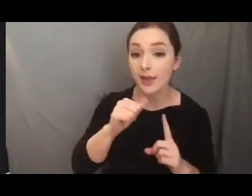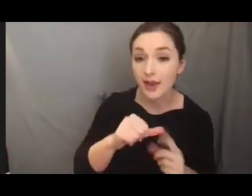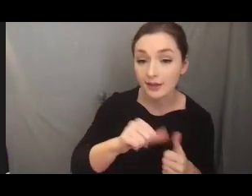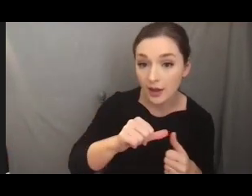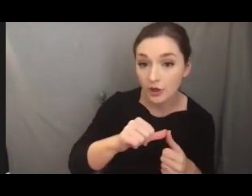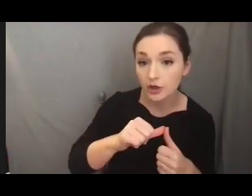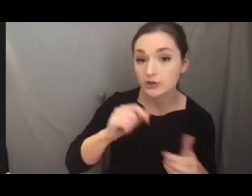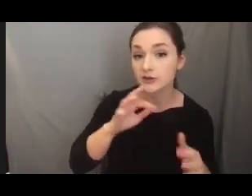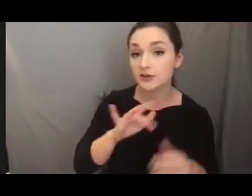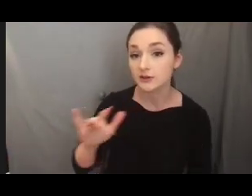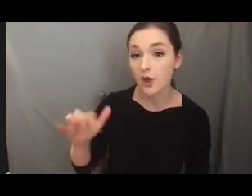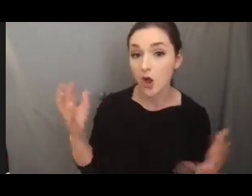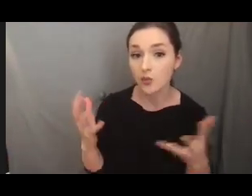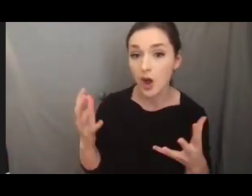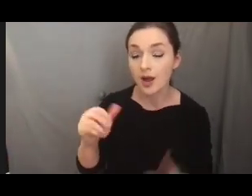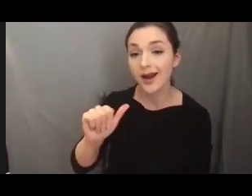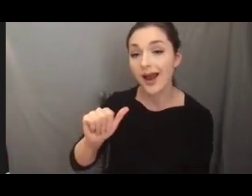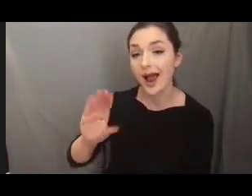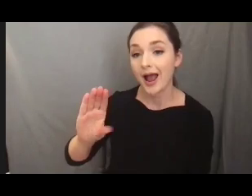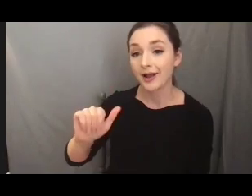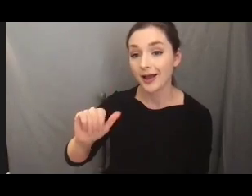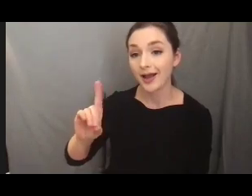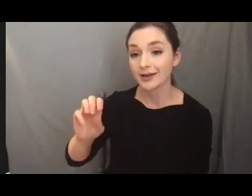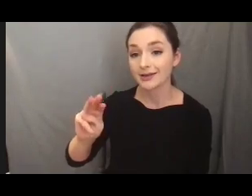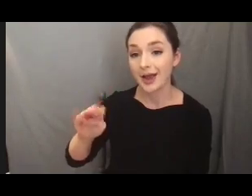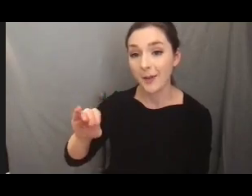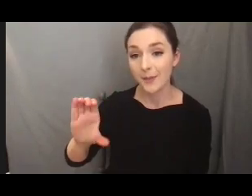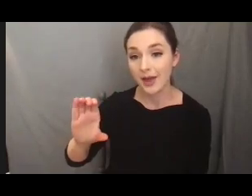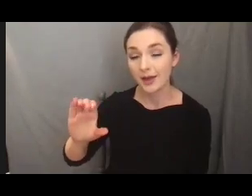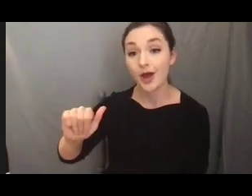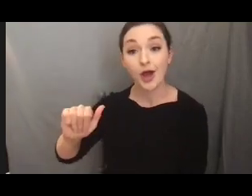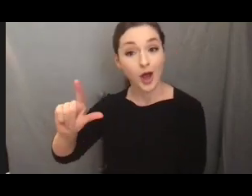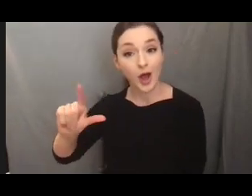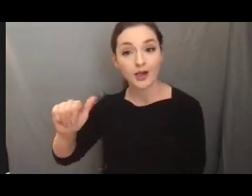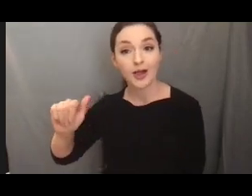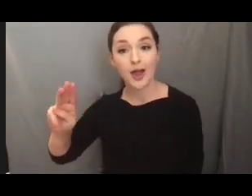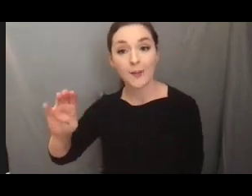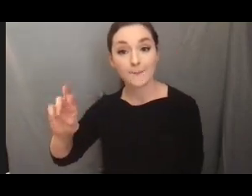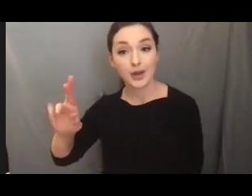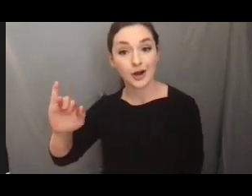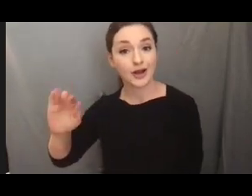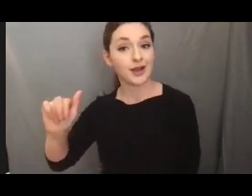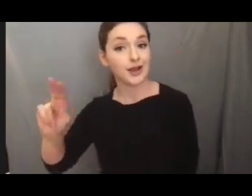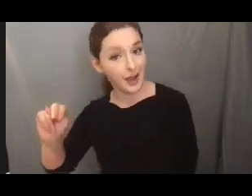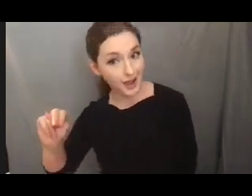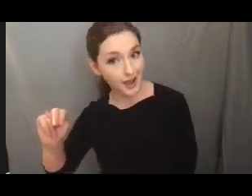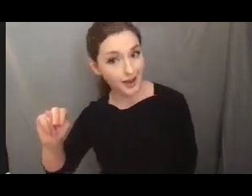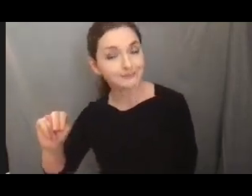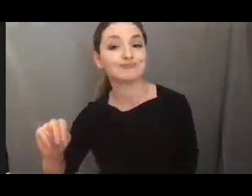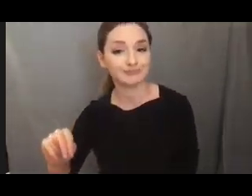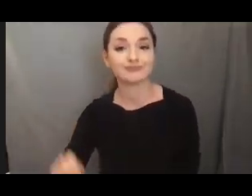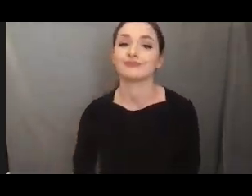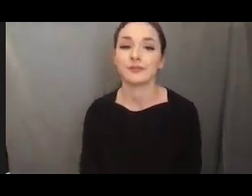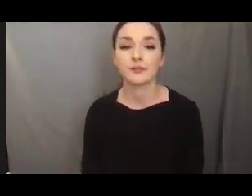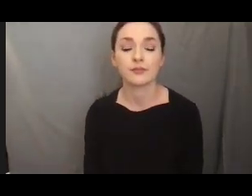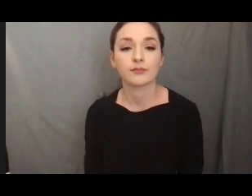runs from the beginning of the floor as you walk in to the end. Cool. So it's kind of an alphabet soup type deal. Right. Now, right behind us, this